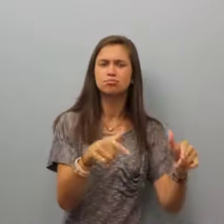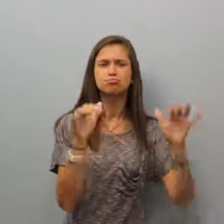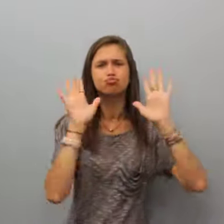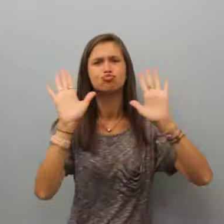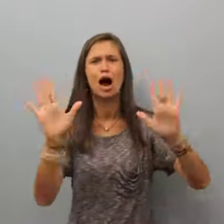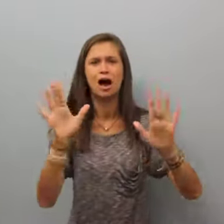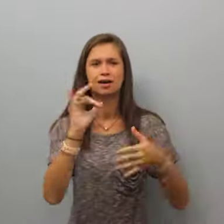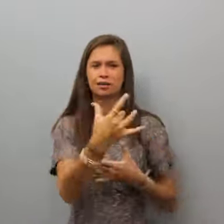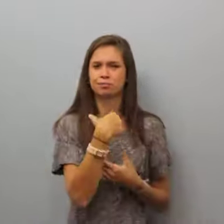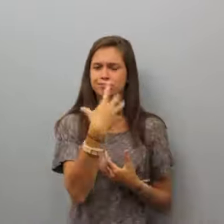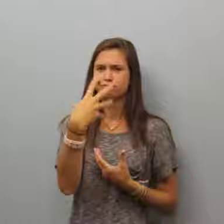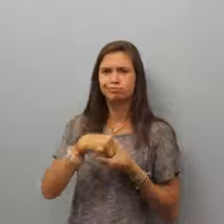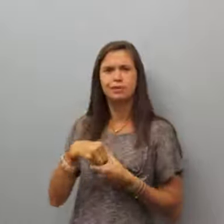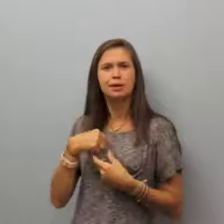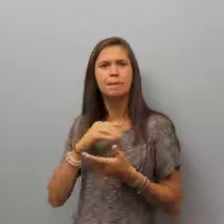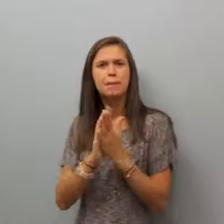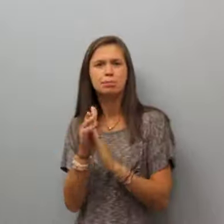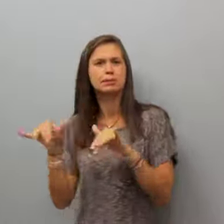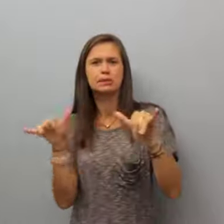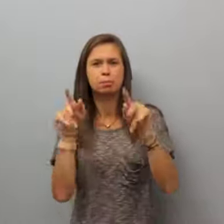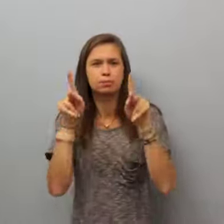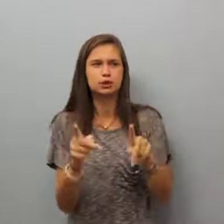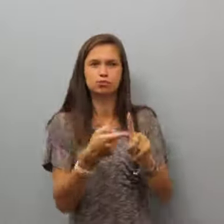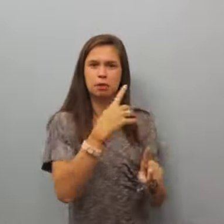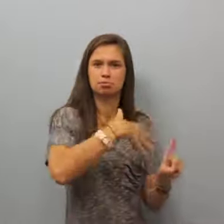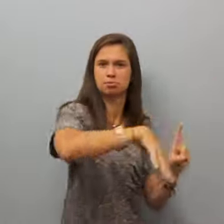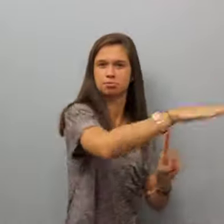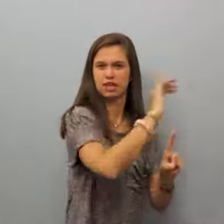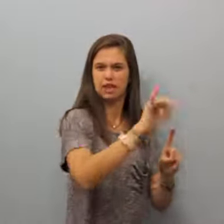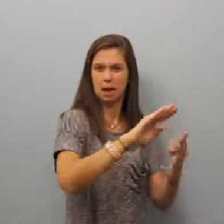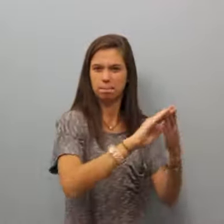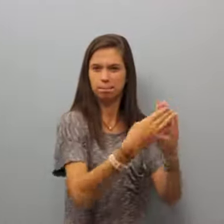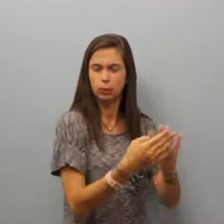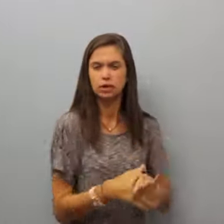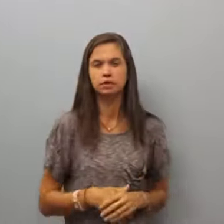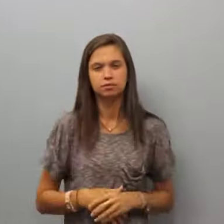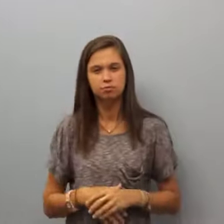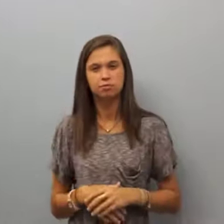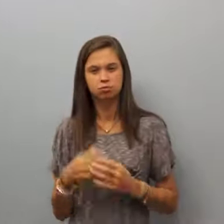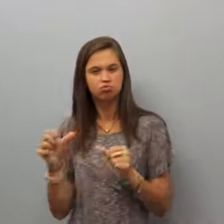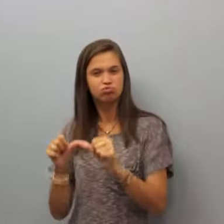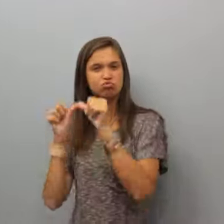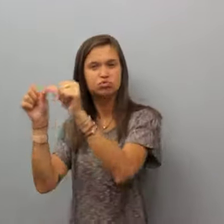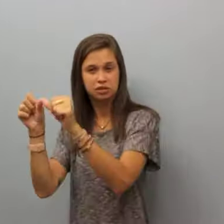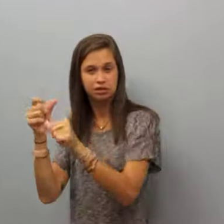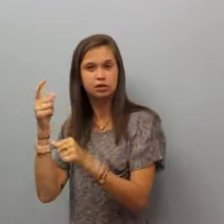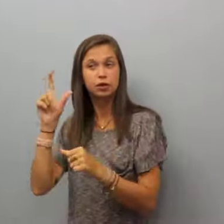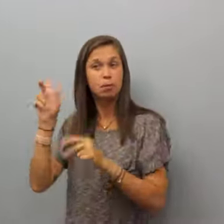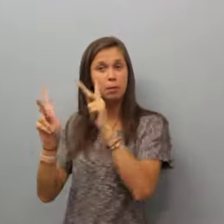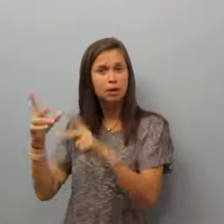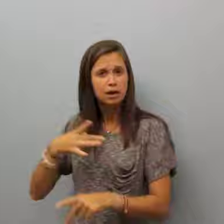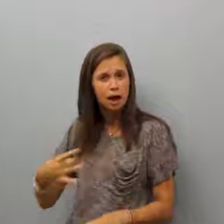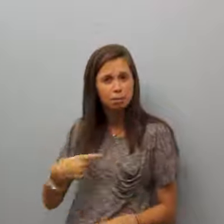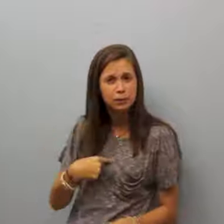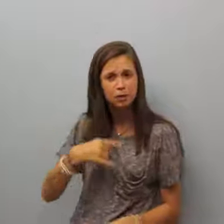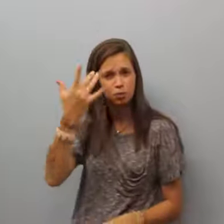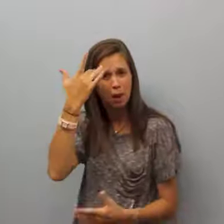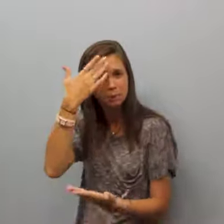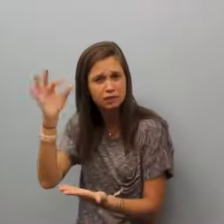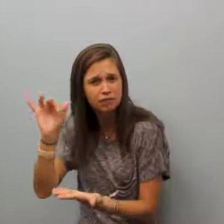is friendly, is inclusive, and it's really given him a soft heart that he brings with him wherever he goes. And his interaction